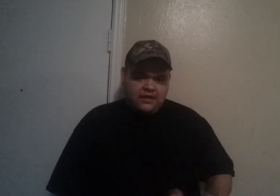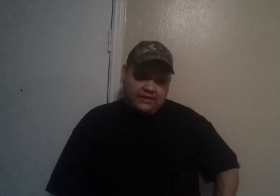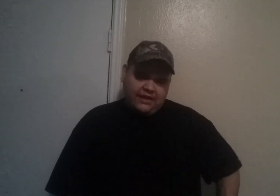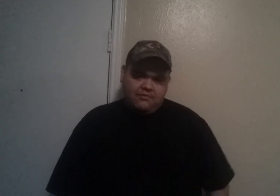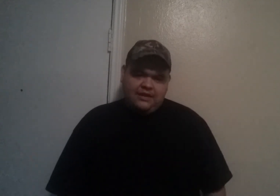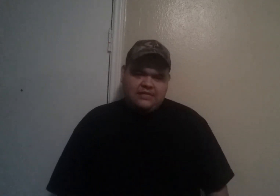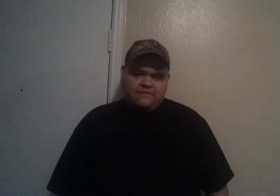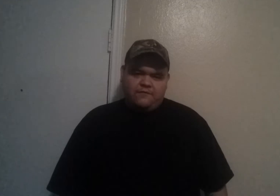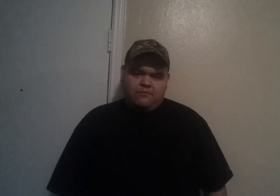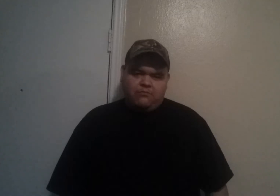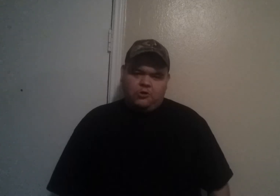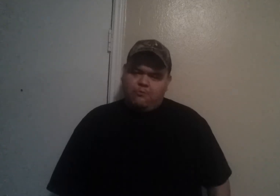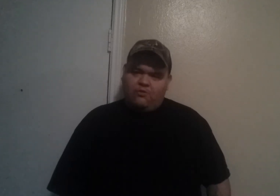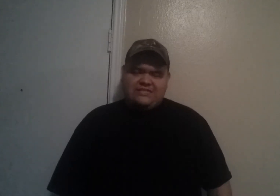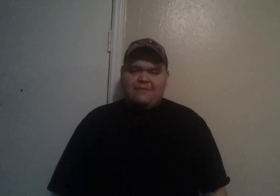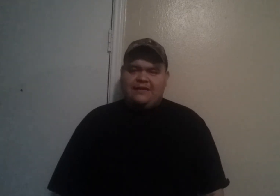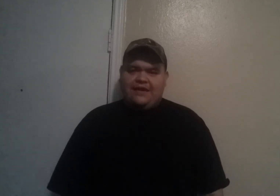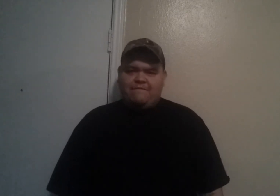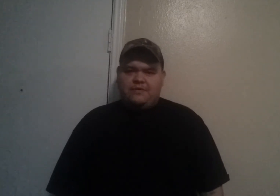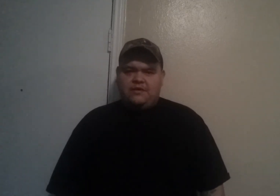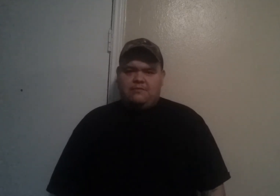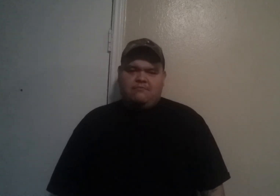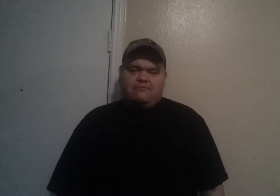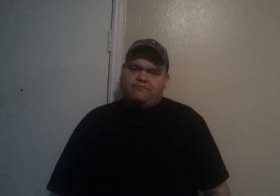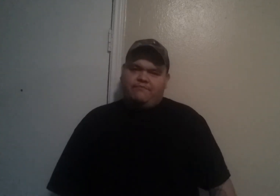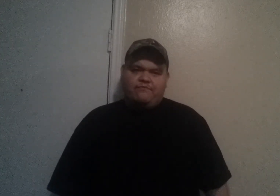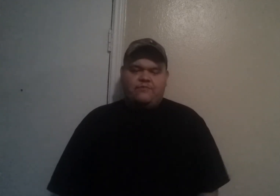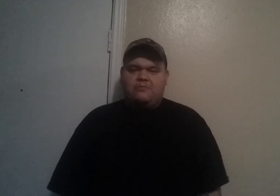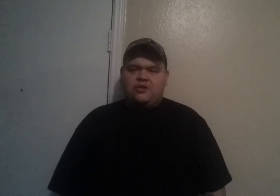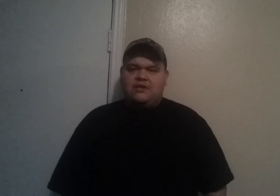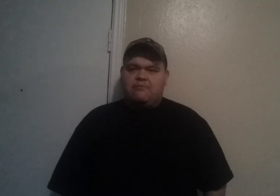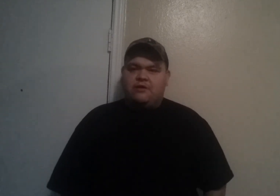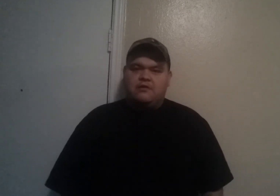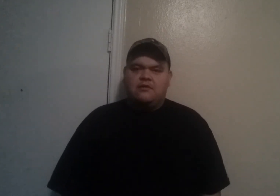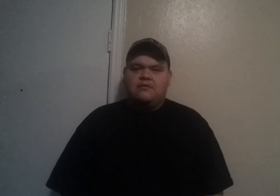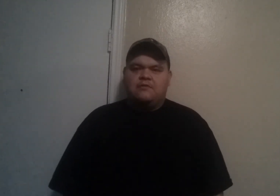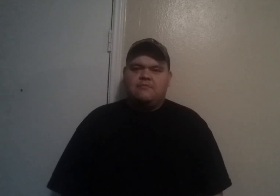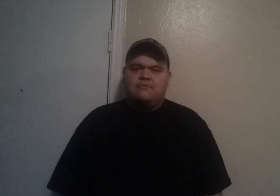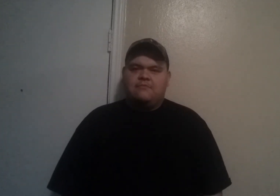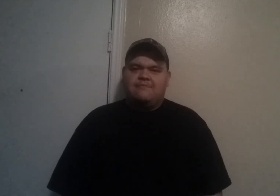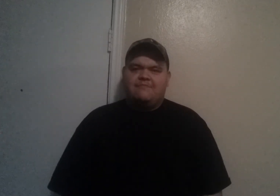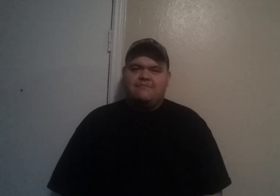Yeah, well, I had some few low points in my life, but I'm trying to get better.